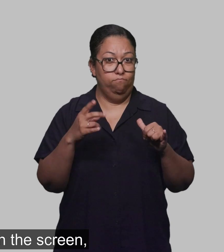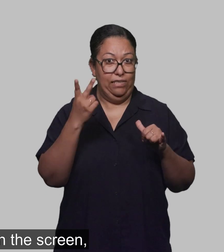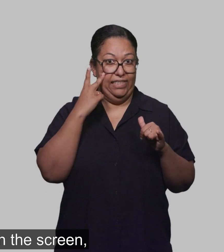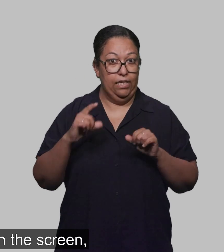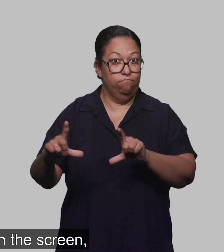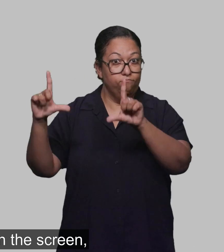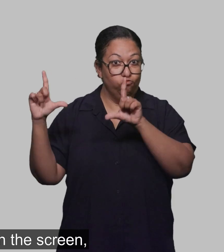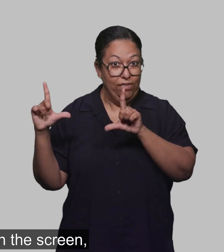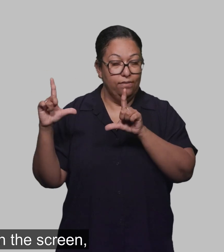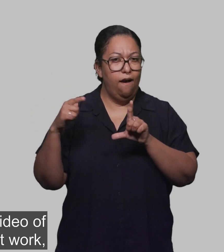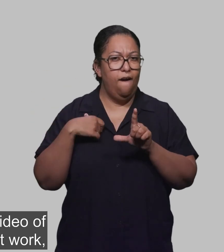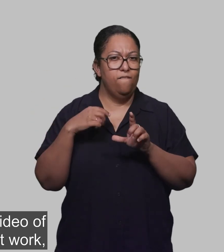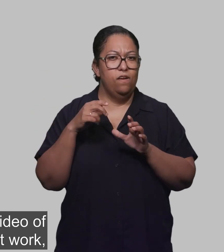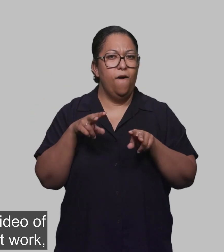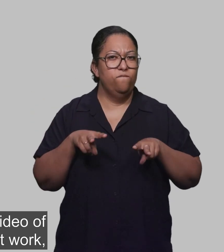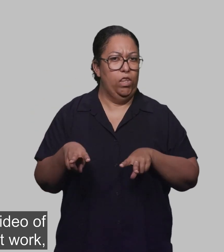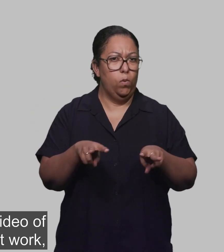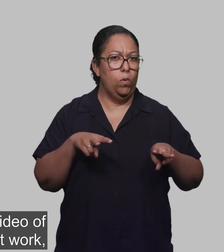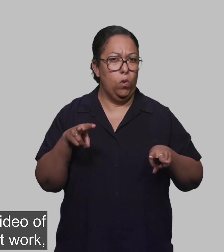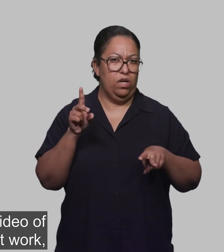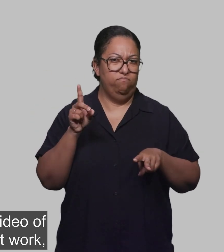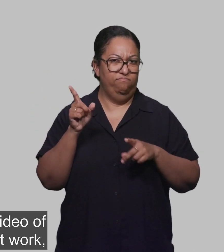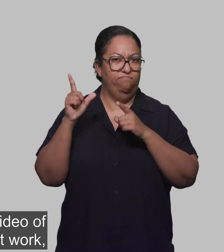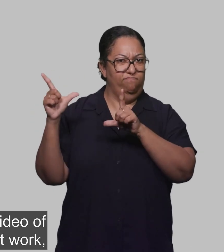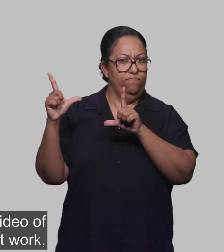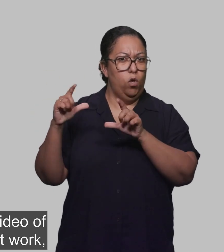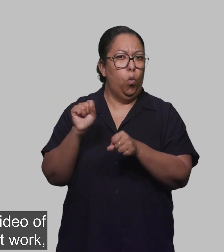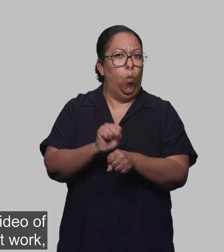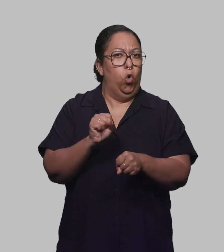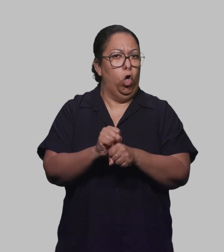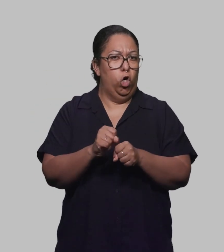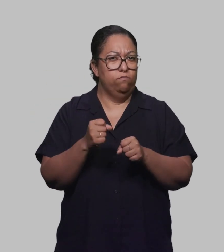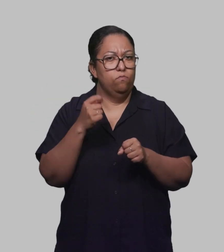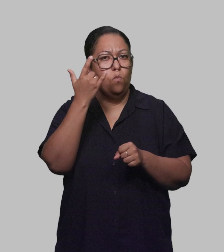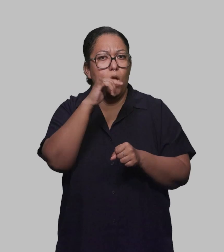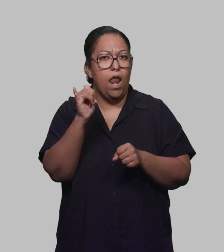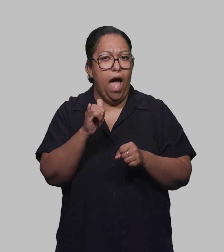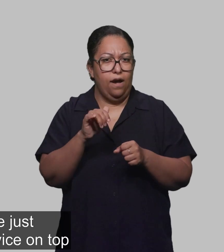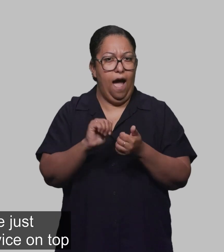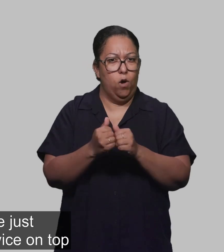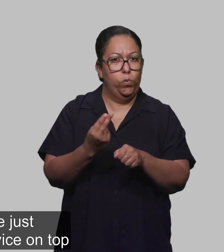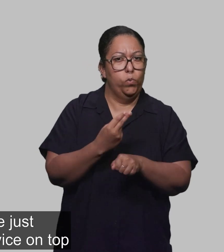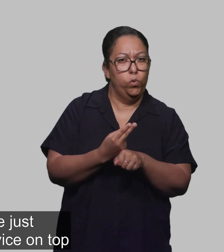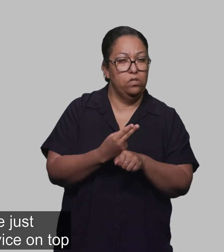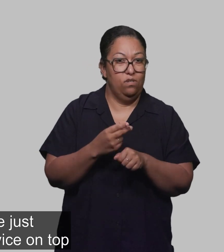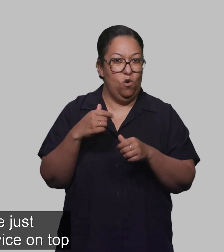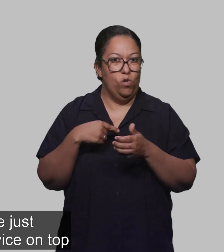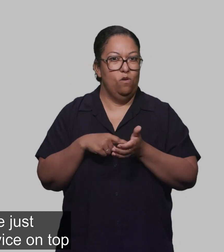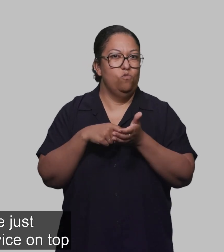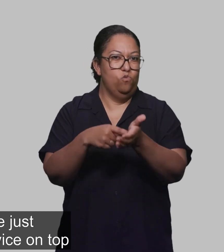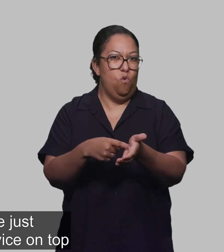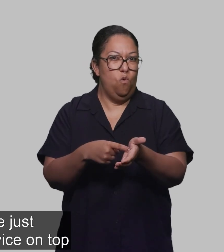Simultaneously, on the screen, we have a video of the device at work. We